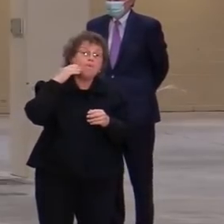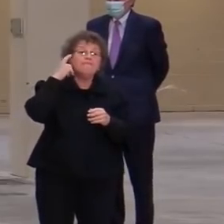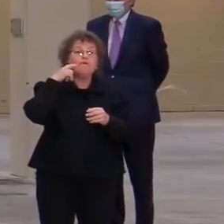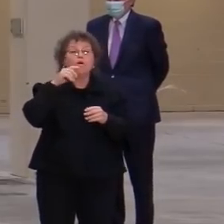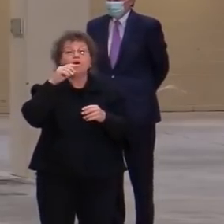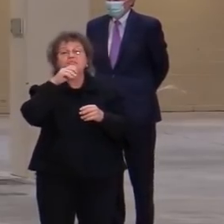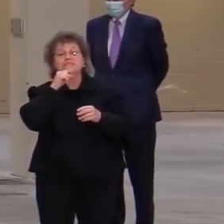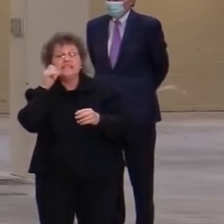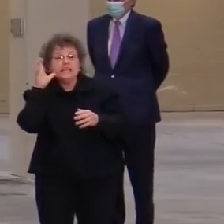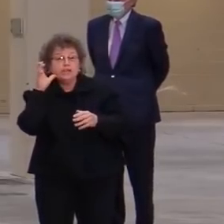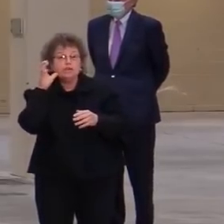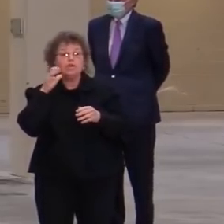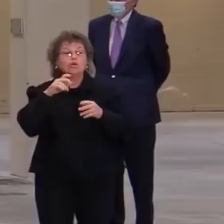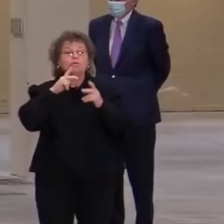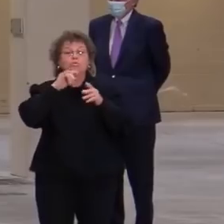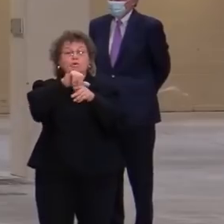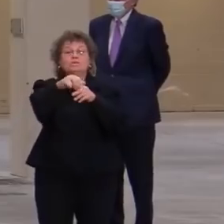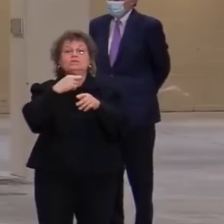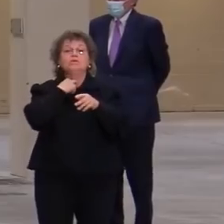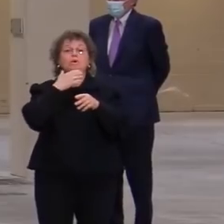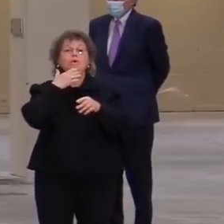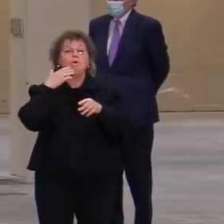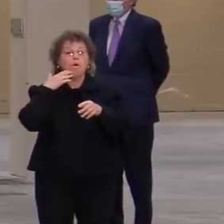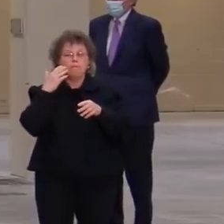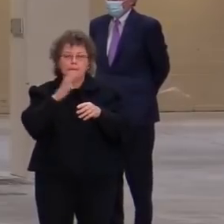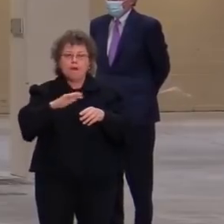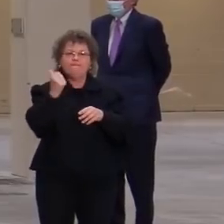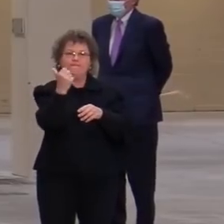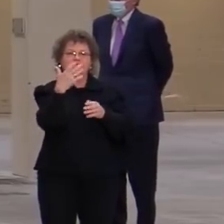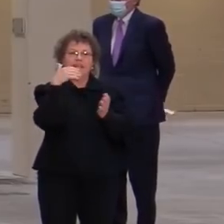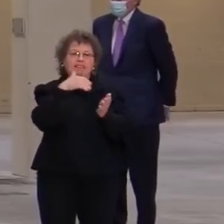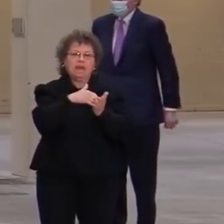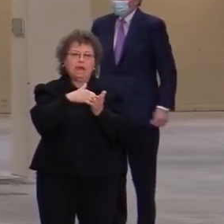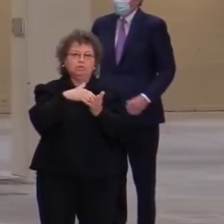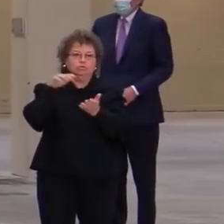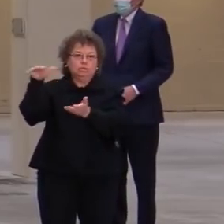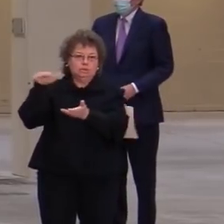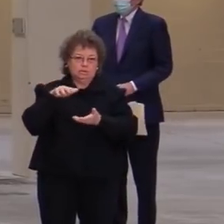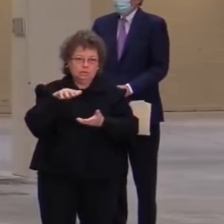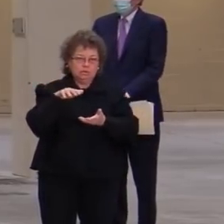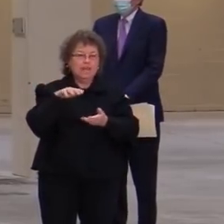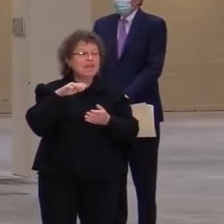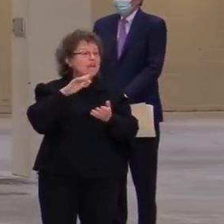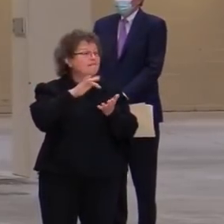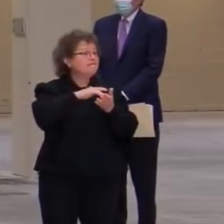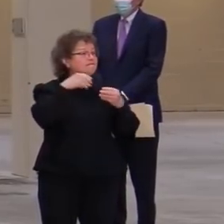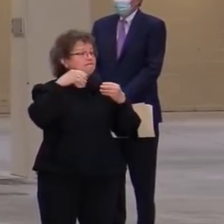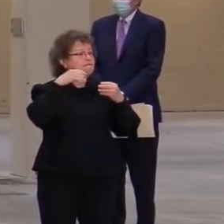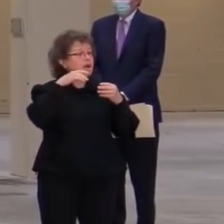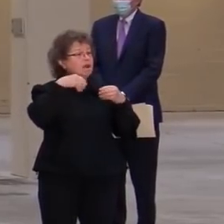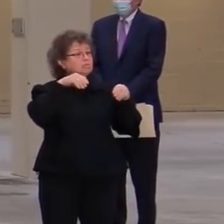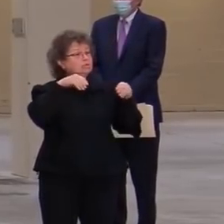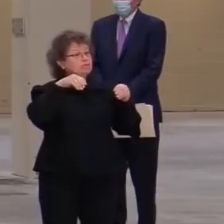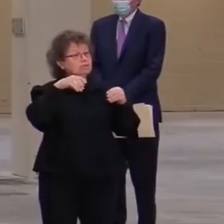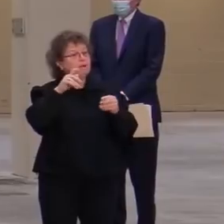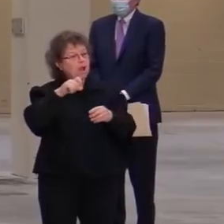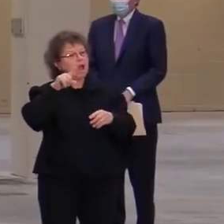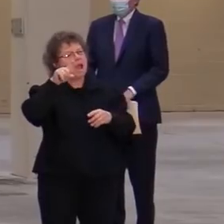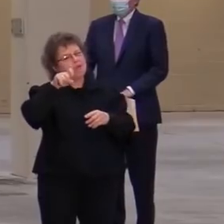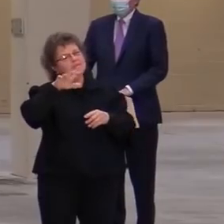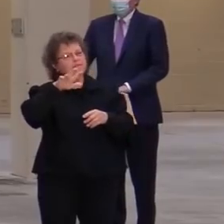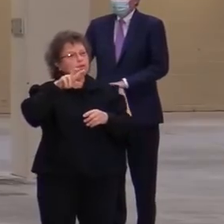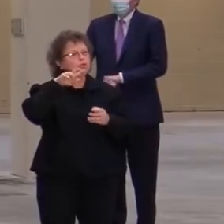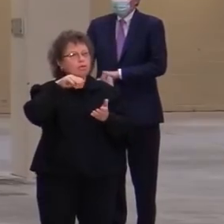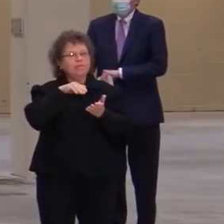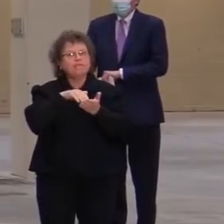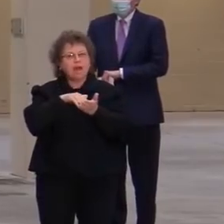and homebound individuals are receiving about 15,000 doses. Pharmacies, as I said before, are receiving about